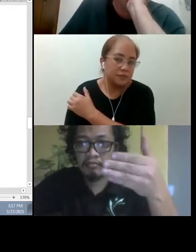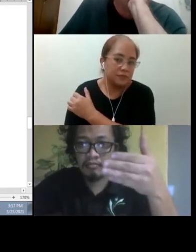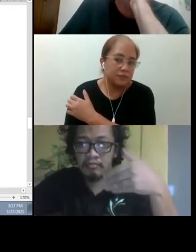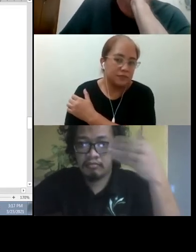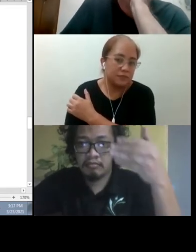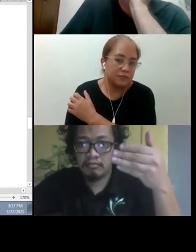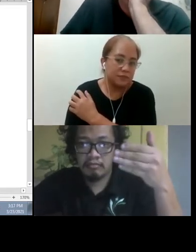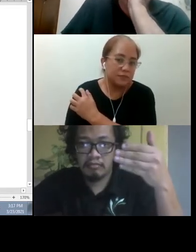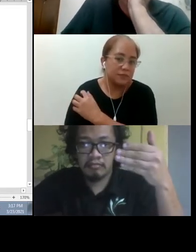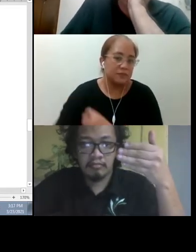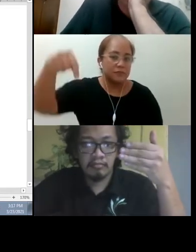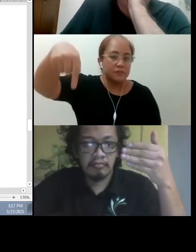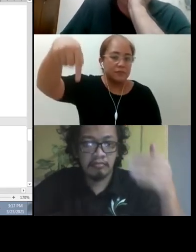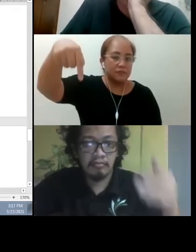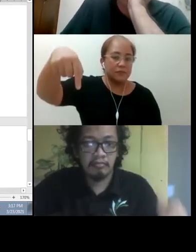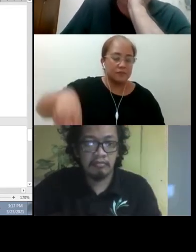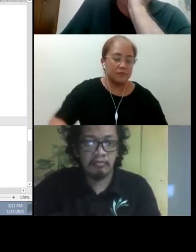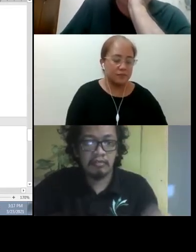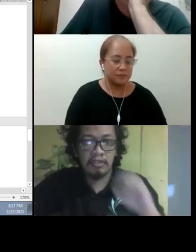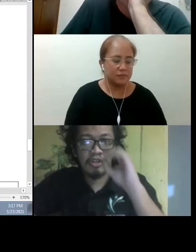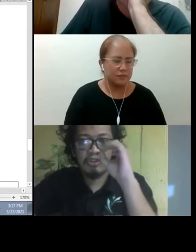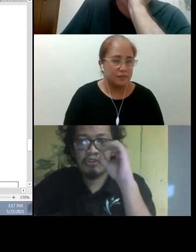Okay. Go down.